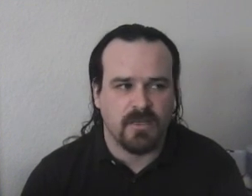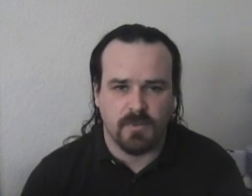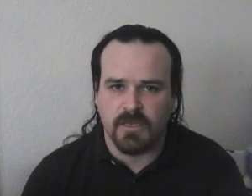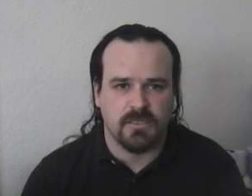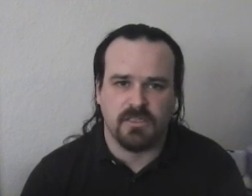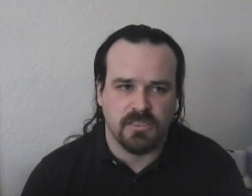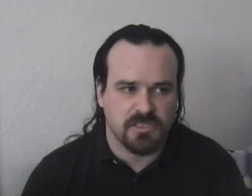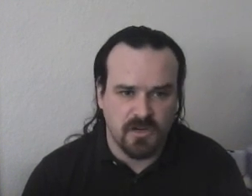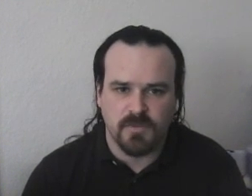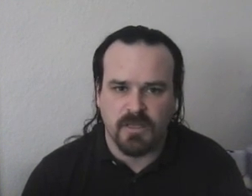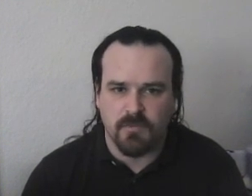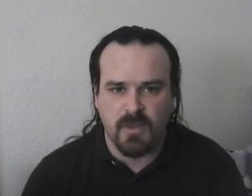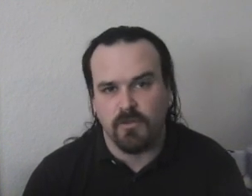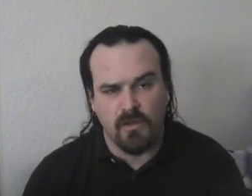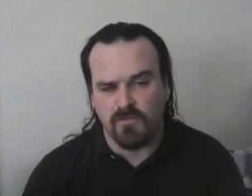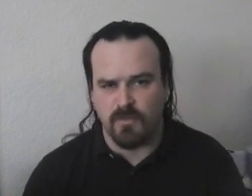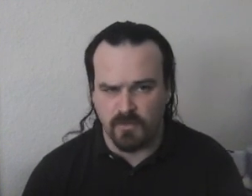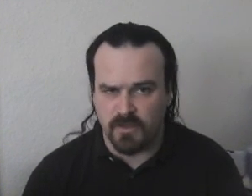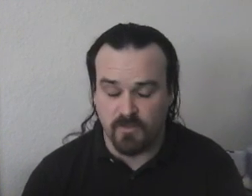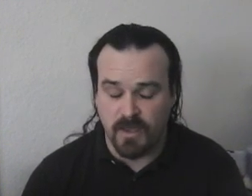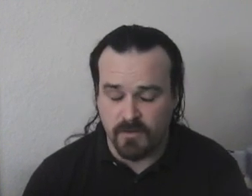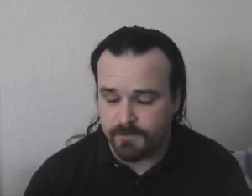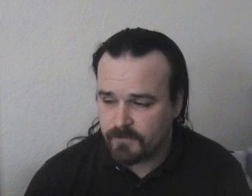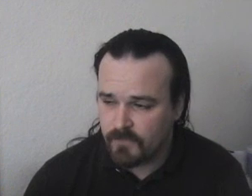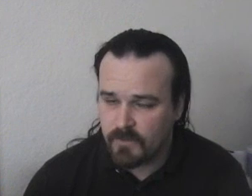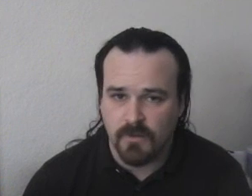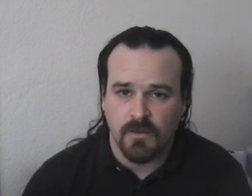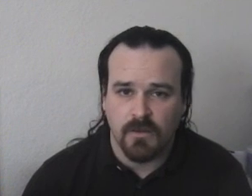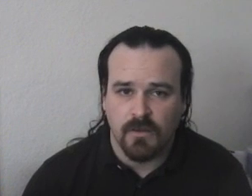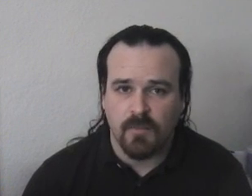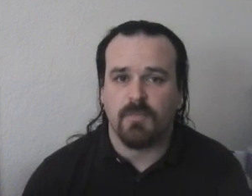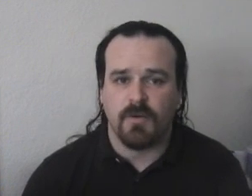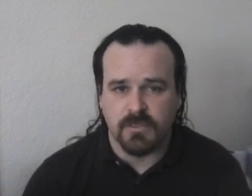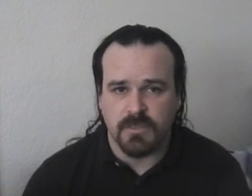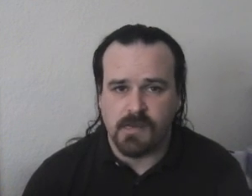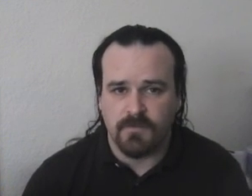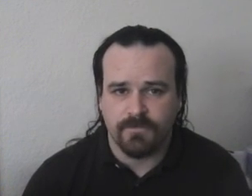this because it just disturbs me that people use people in this manner. I'm gonna post this now.